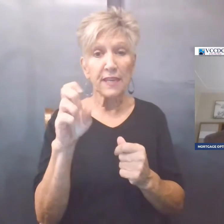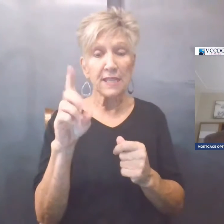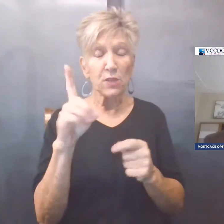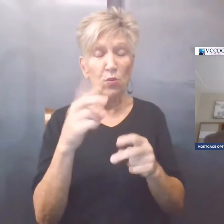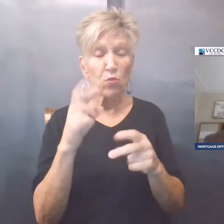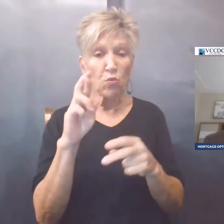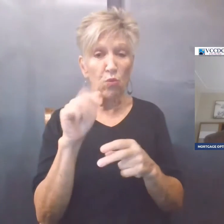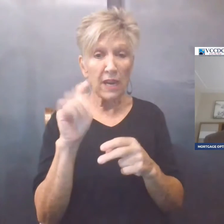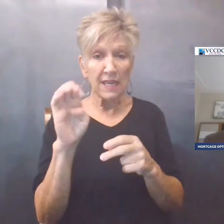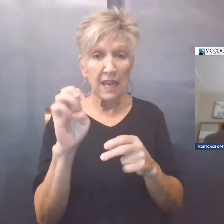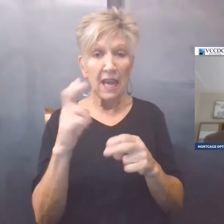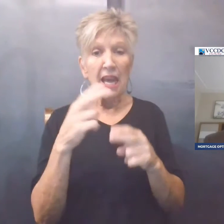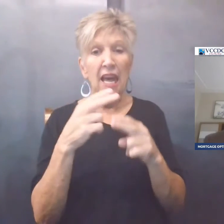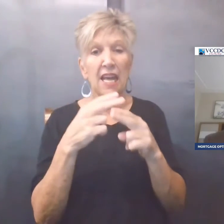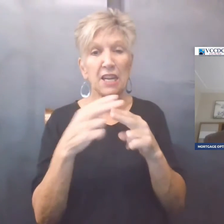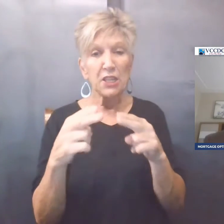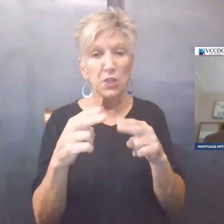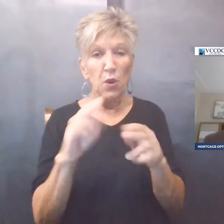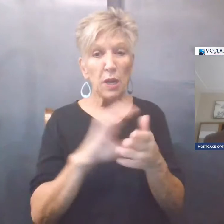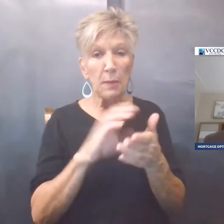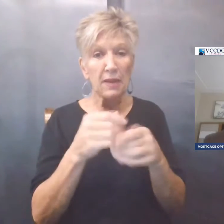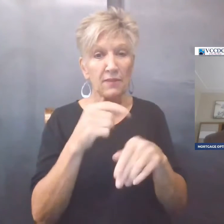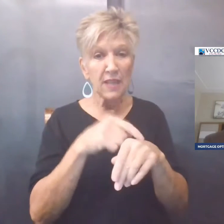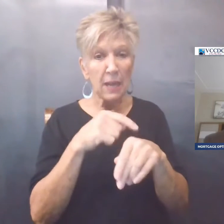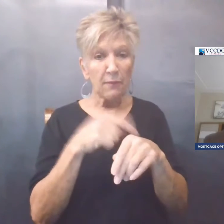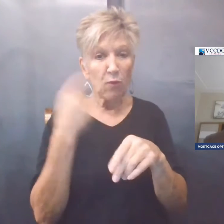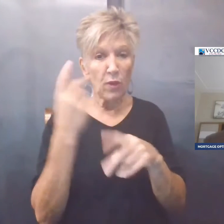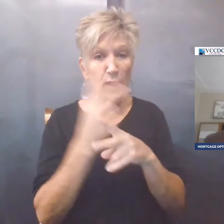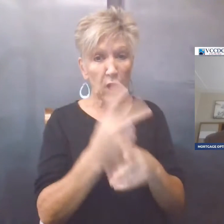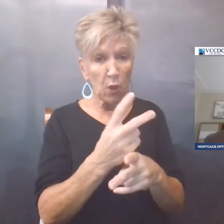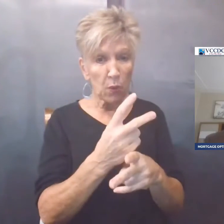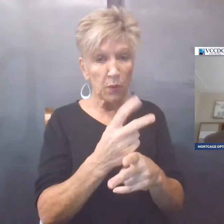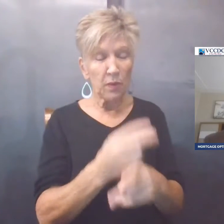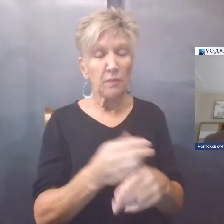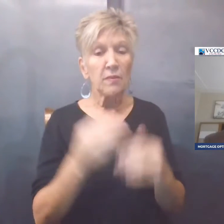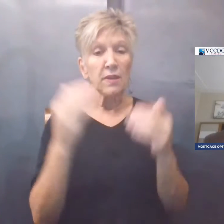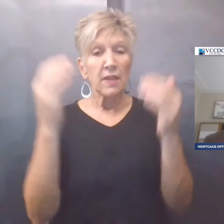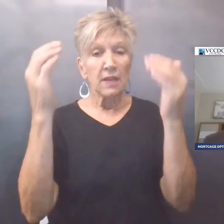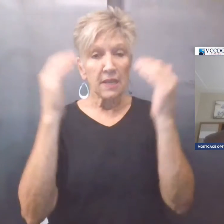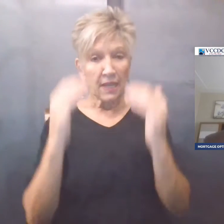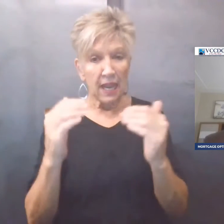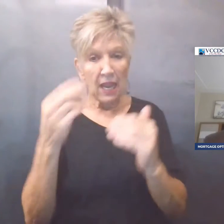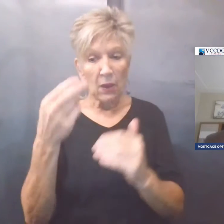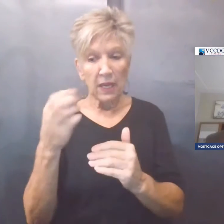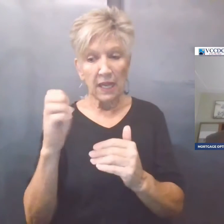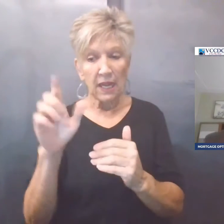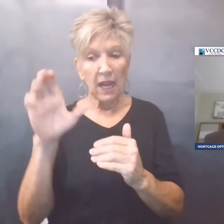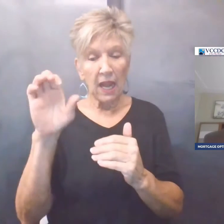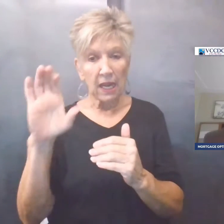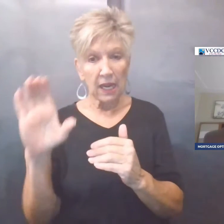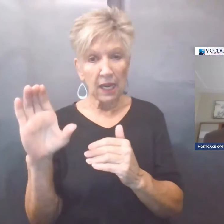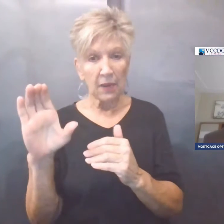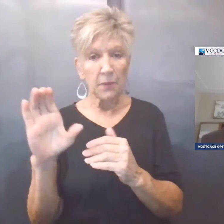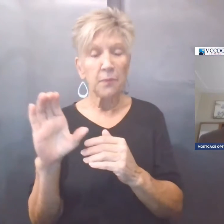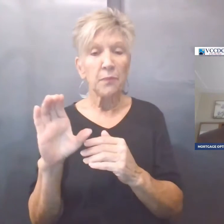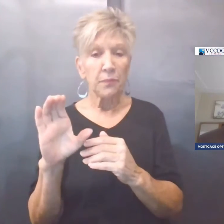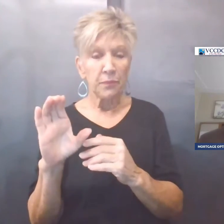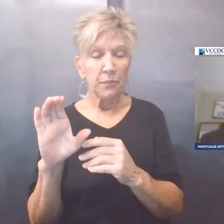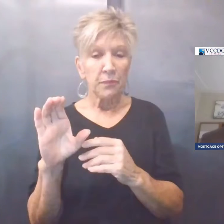of time that you have to have the loan out there. So on the next slide, we'll talk about Helocs. So a